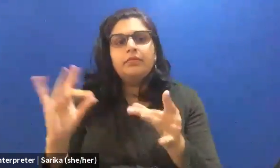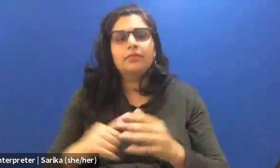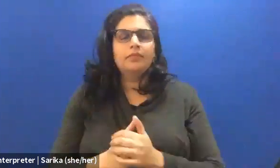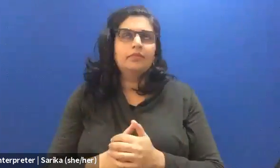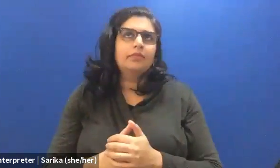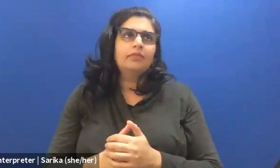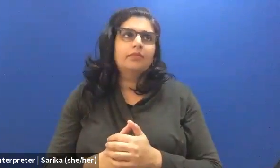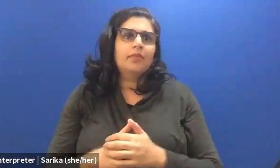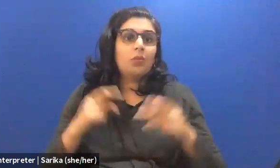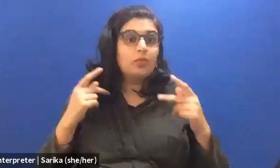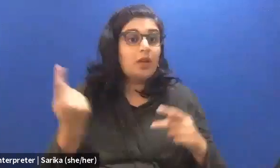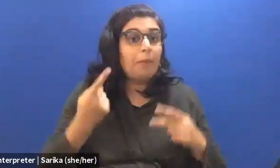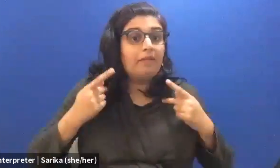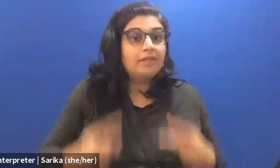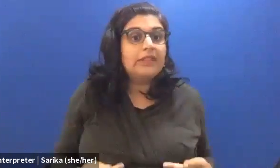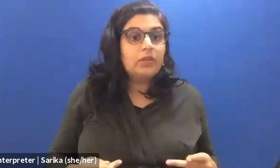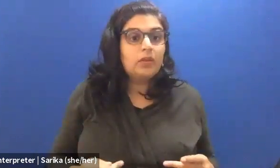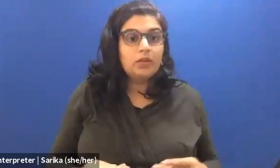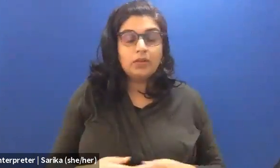something physical, right?